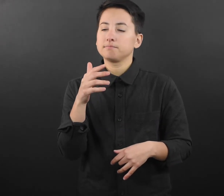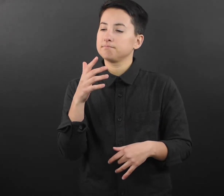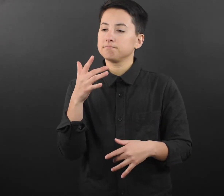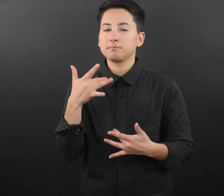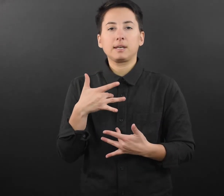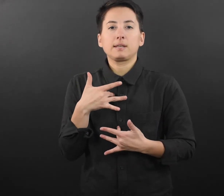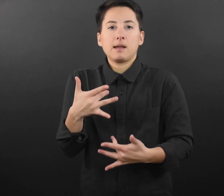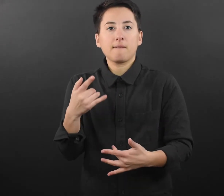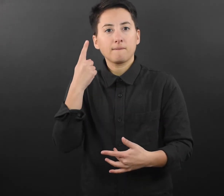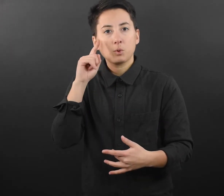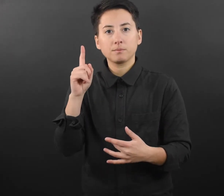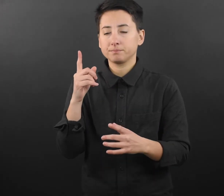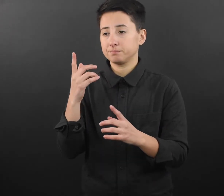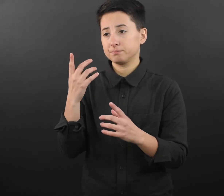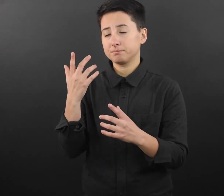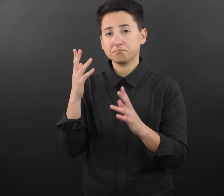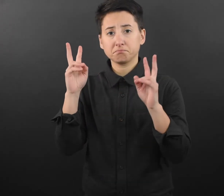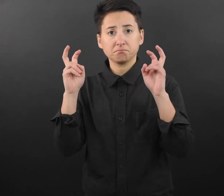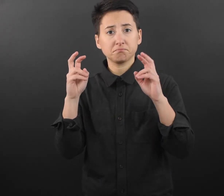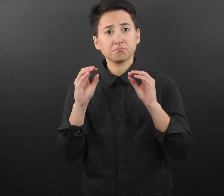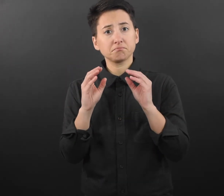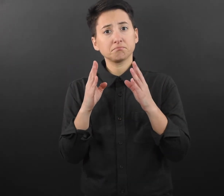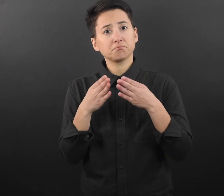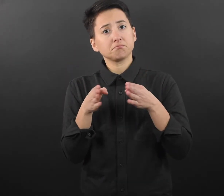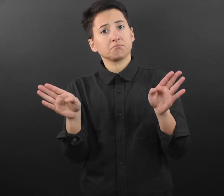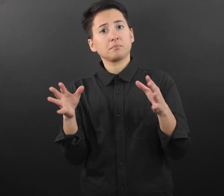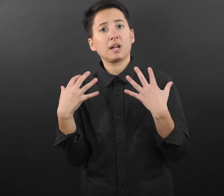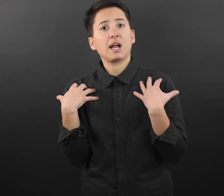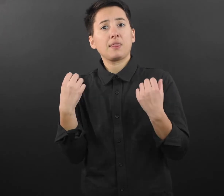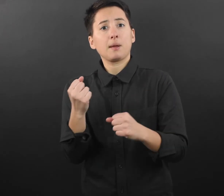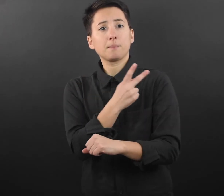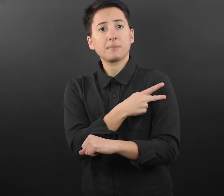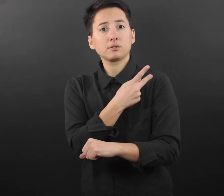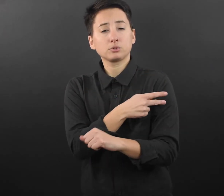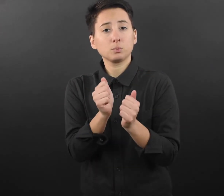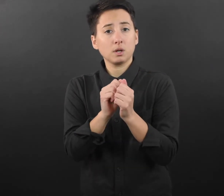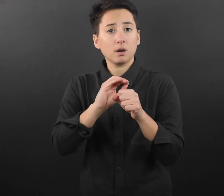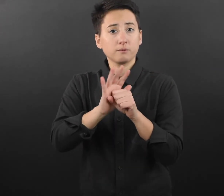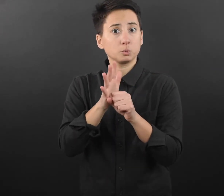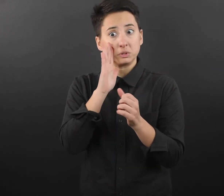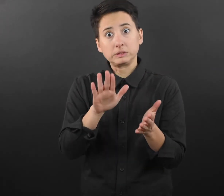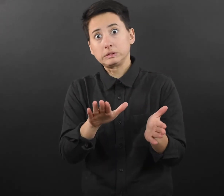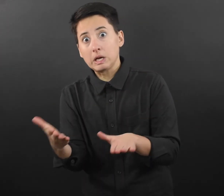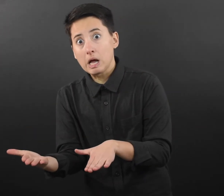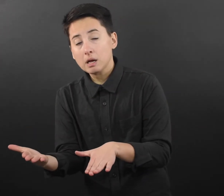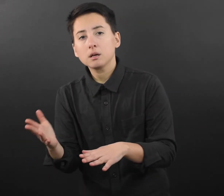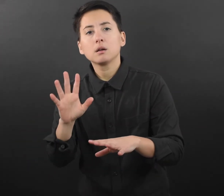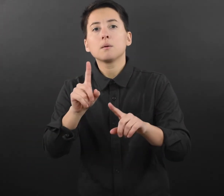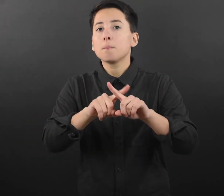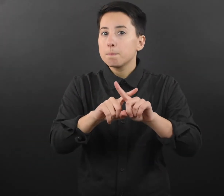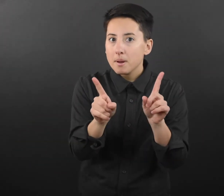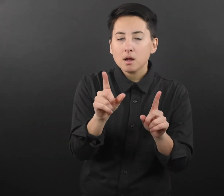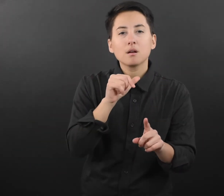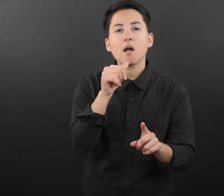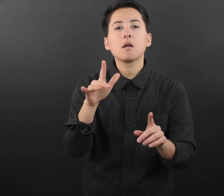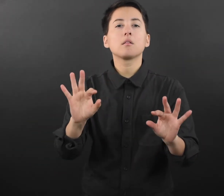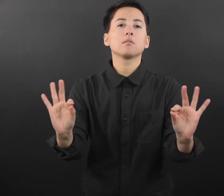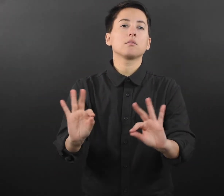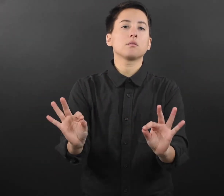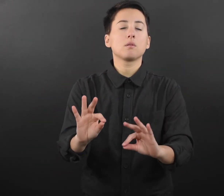Explain to children that it is unlikely that an otherwise healthy patient with COVID-19 will die,